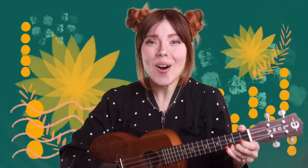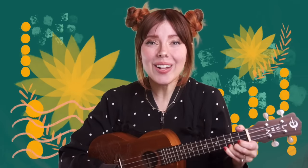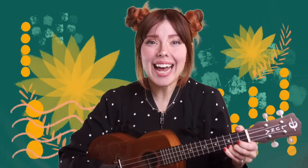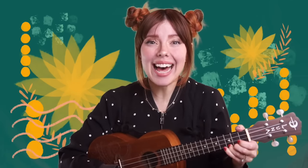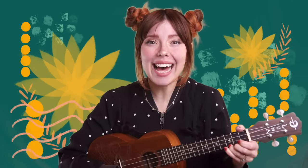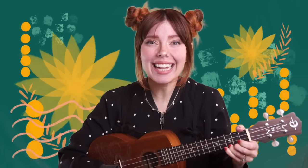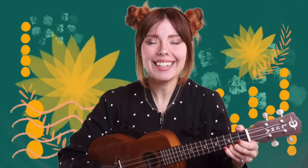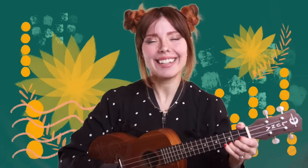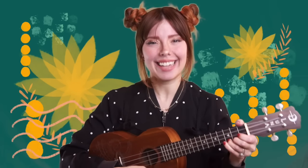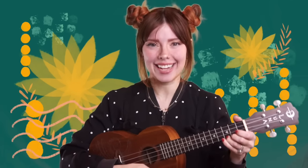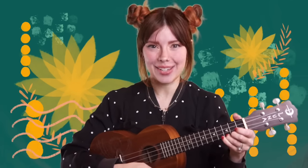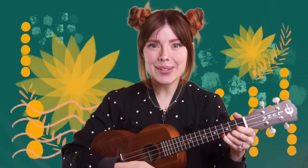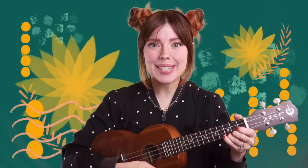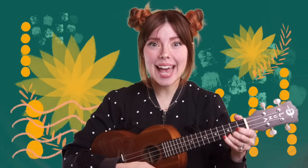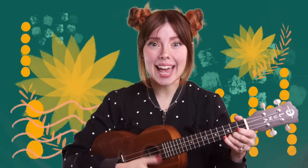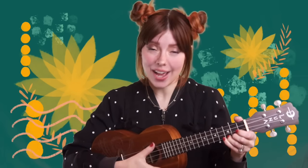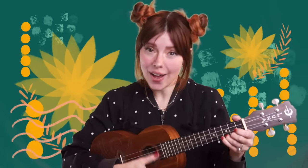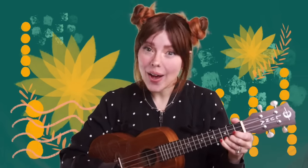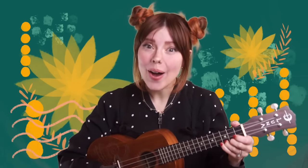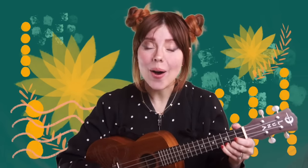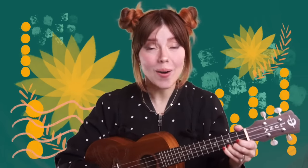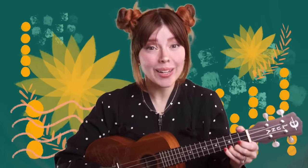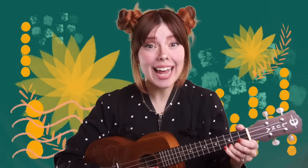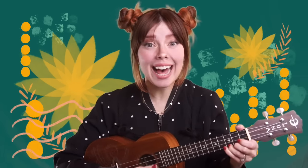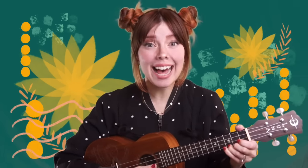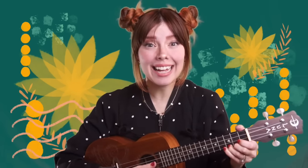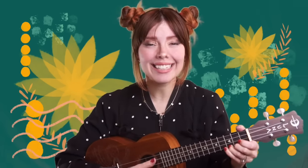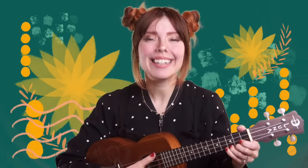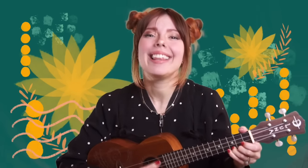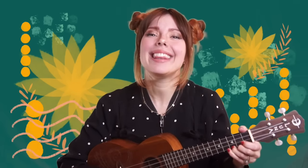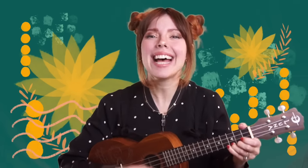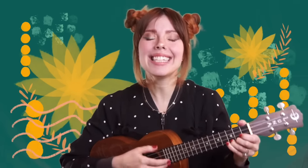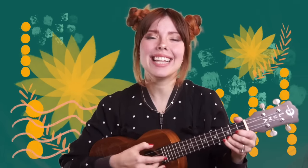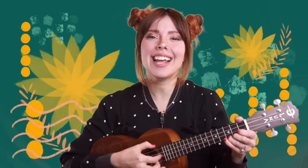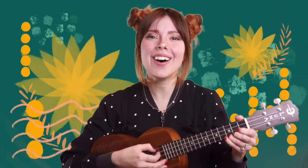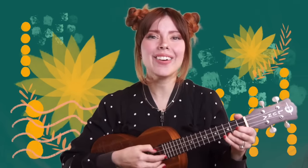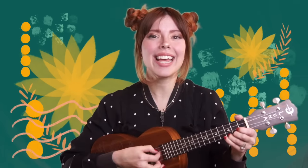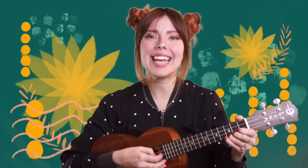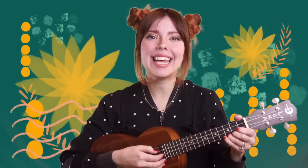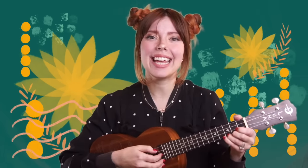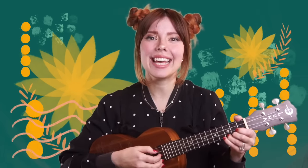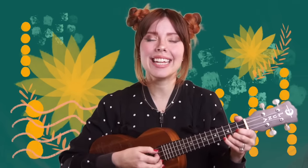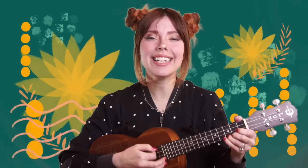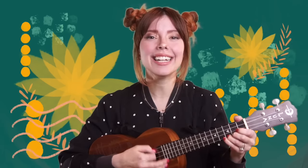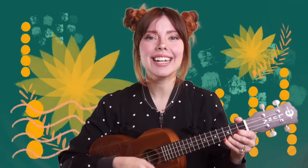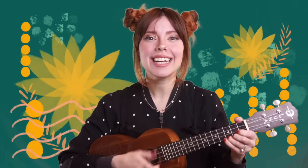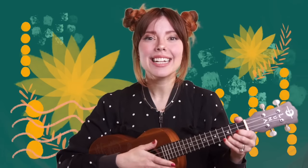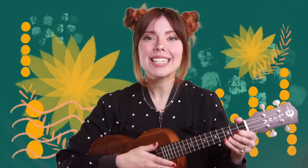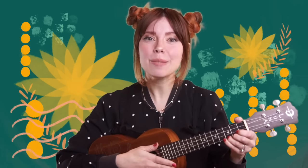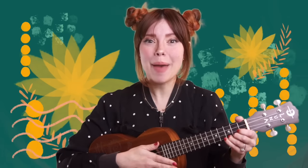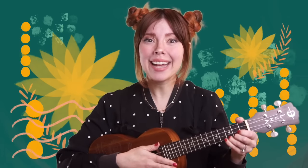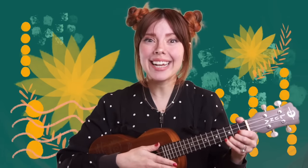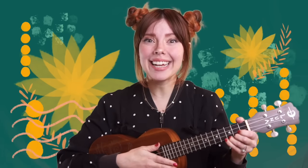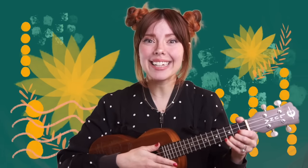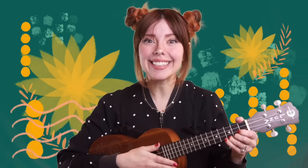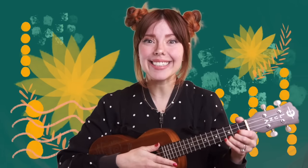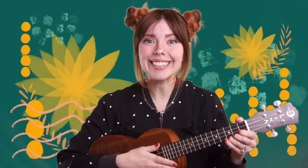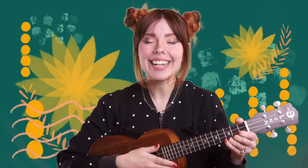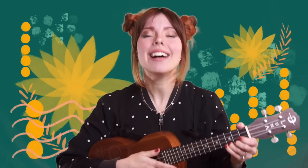Hola! Can you say hola? That's hello in Spanish.